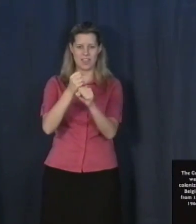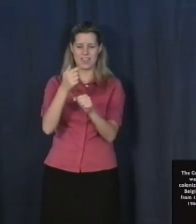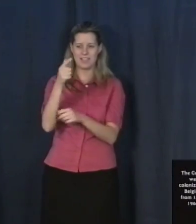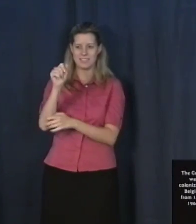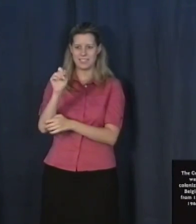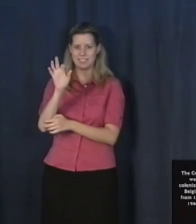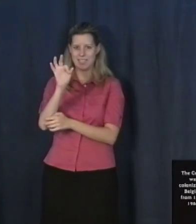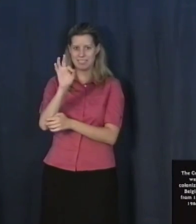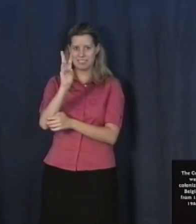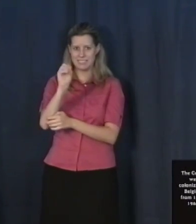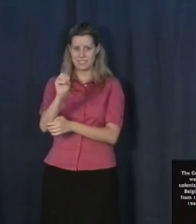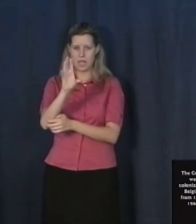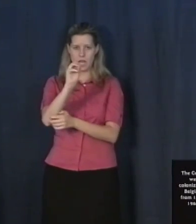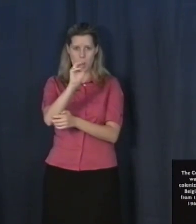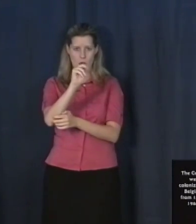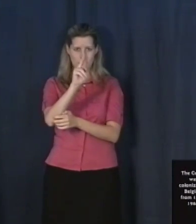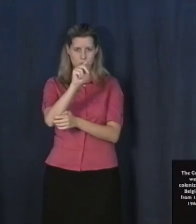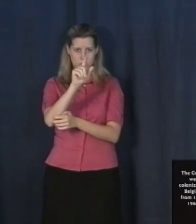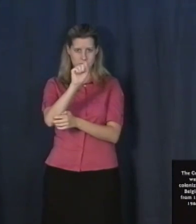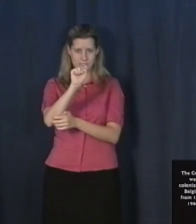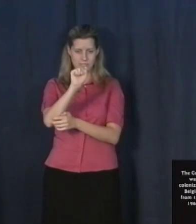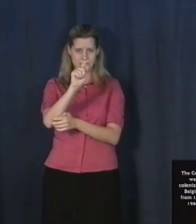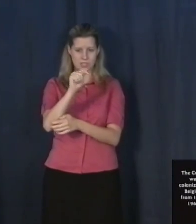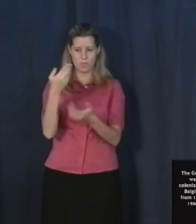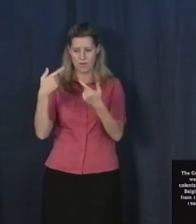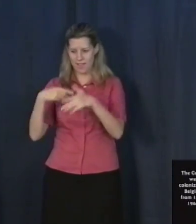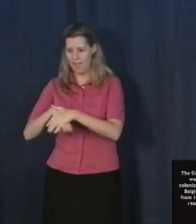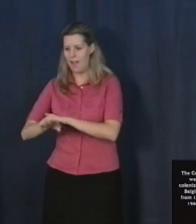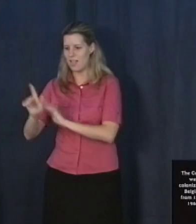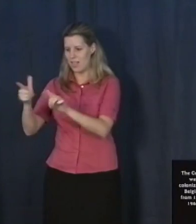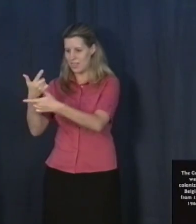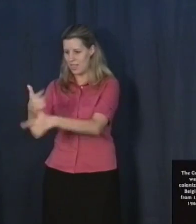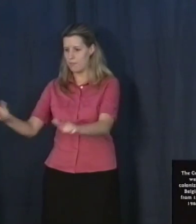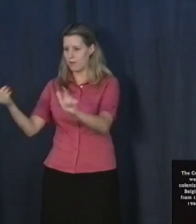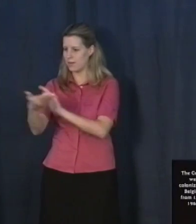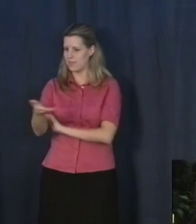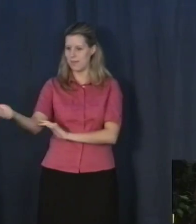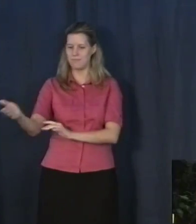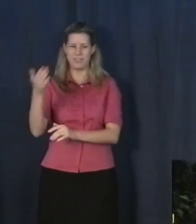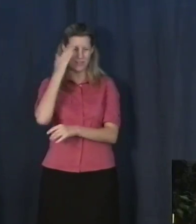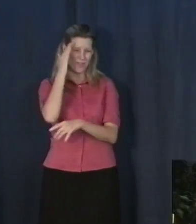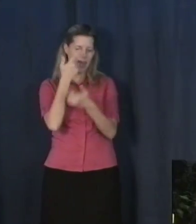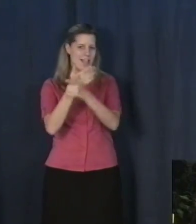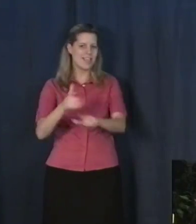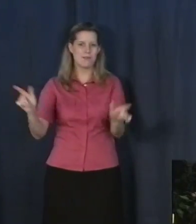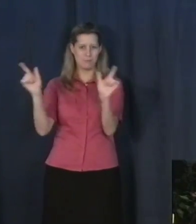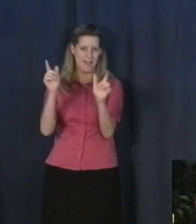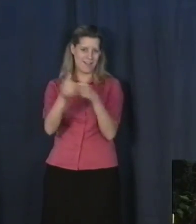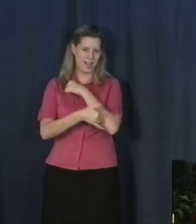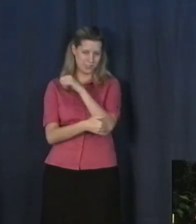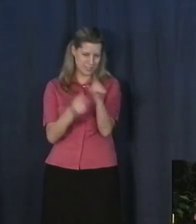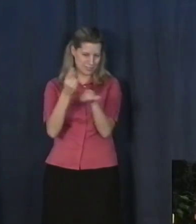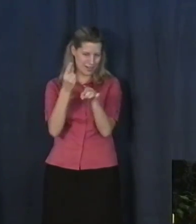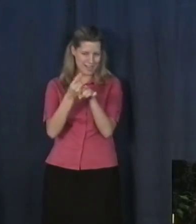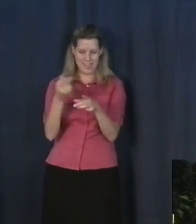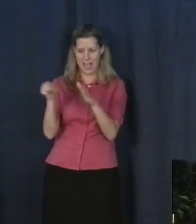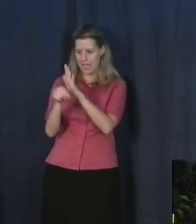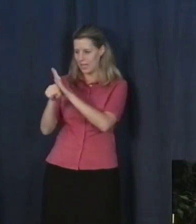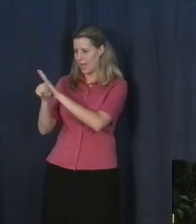1960, the communists went in there and liberated them. You know the communists liberate countries, don't you? They killed everybody and said, okay, you're free now.